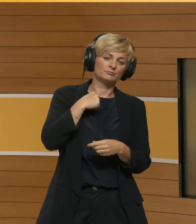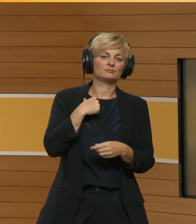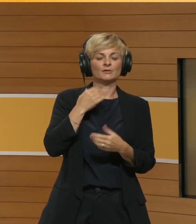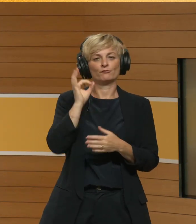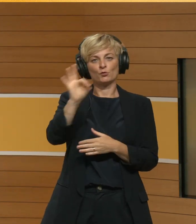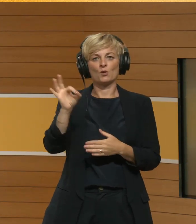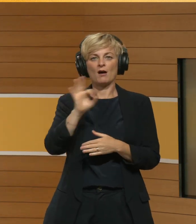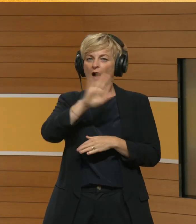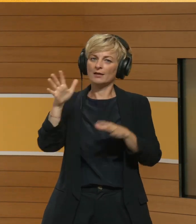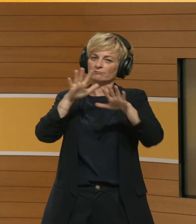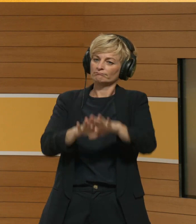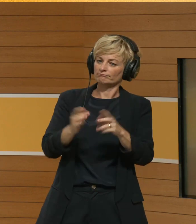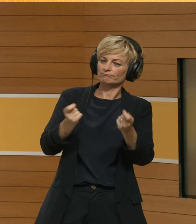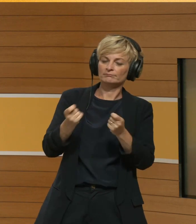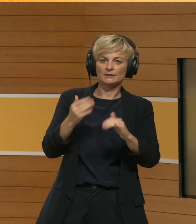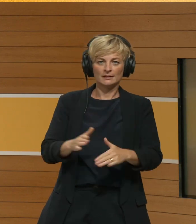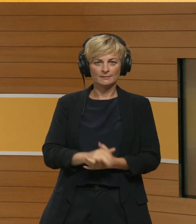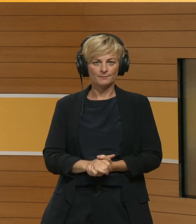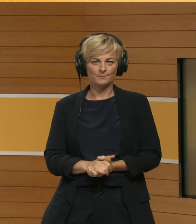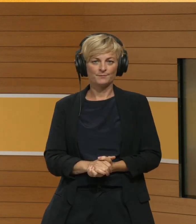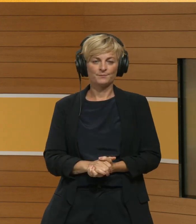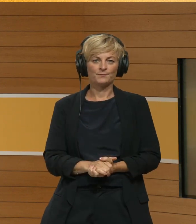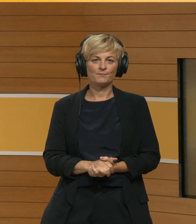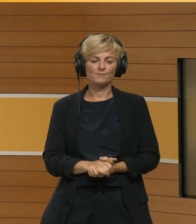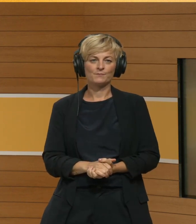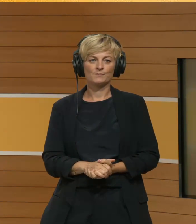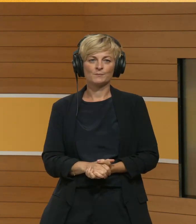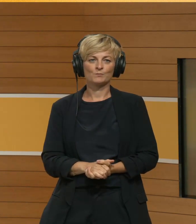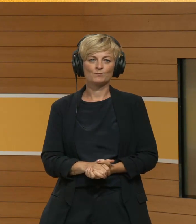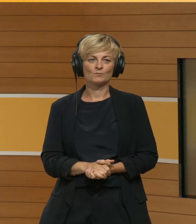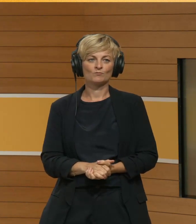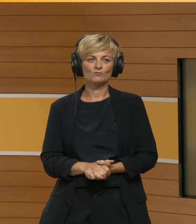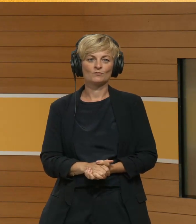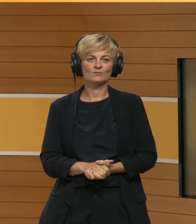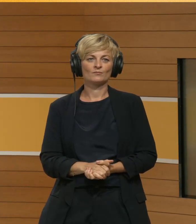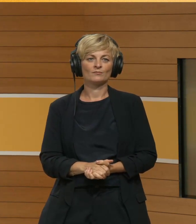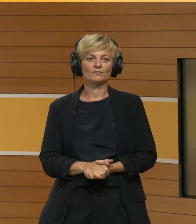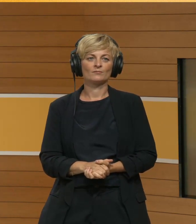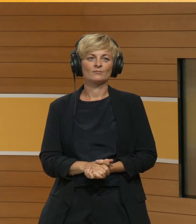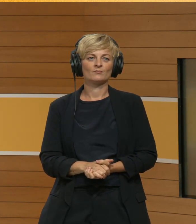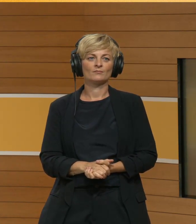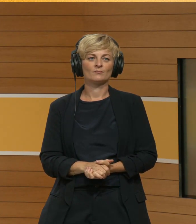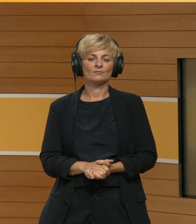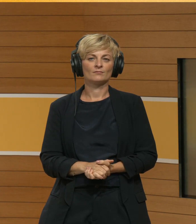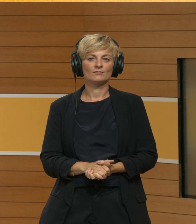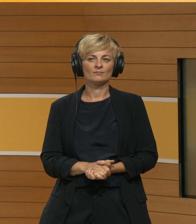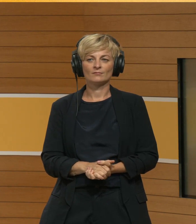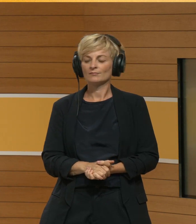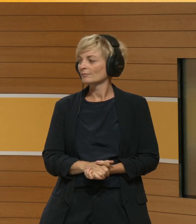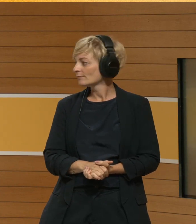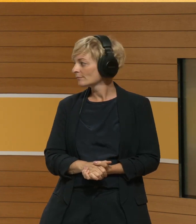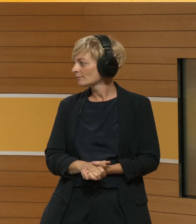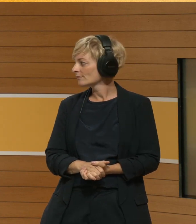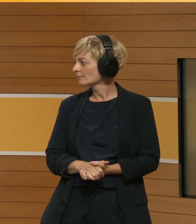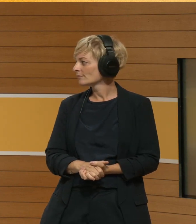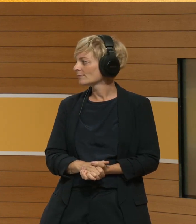mind. Just having the strategic Thank you. vision of the project. Okay. Yeah, it's nearly the same at our hospital. So we have a project